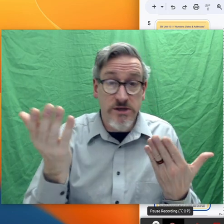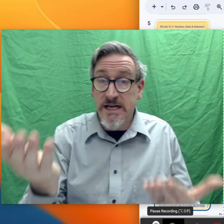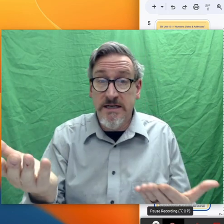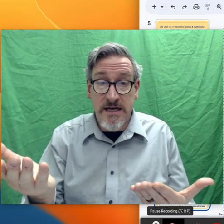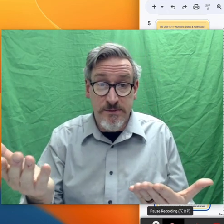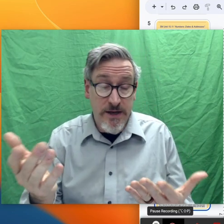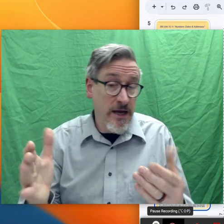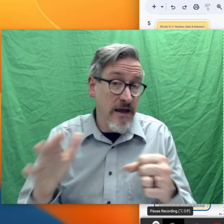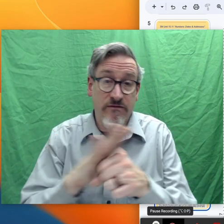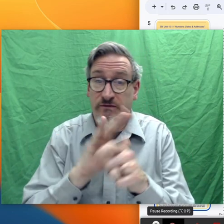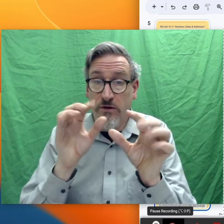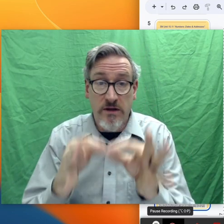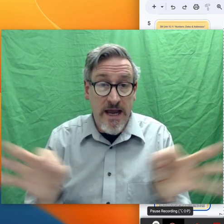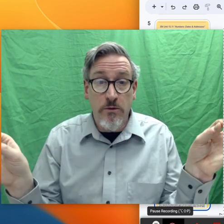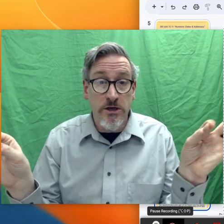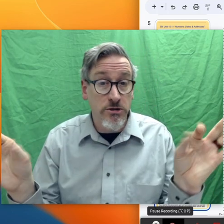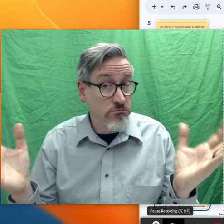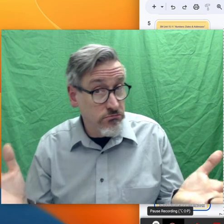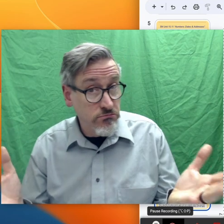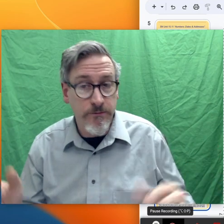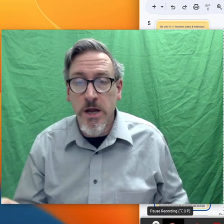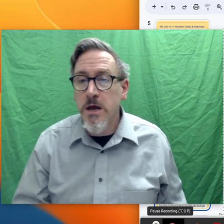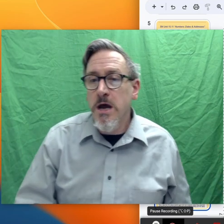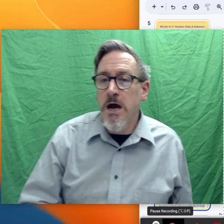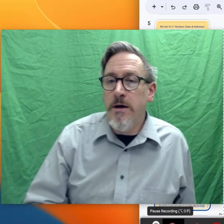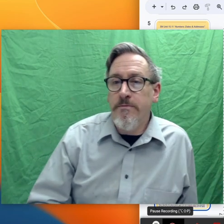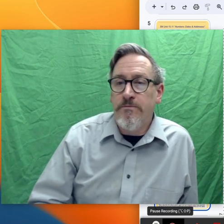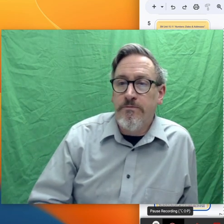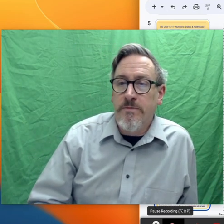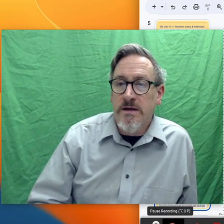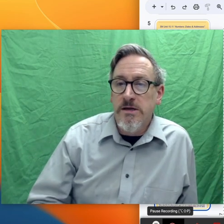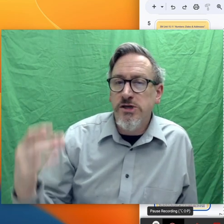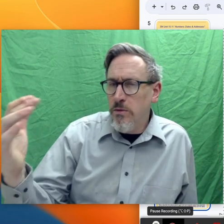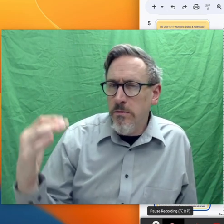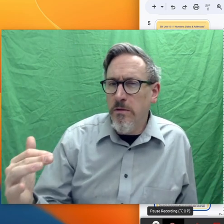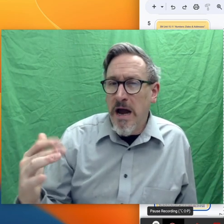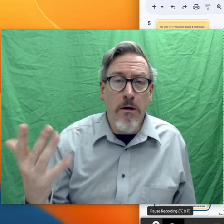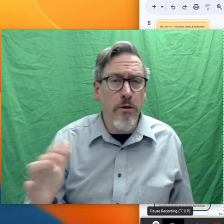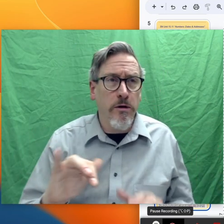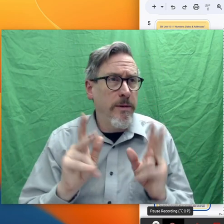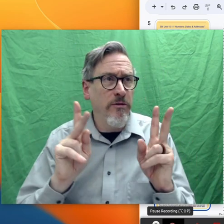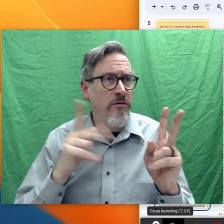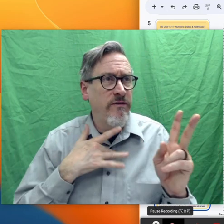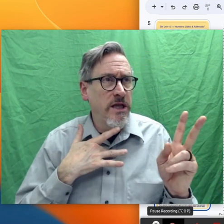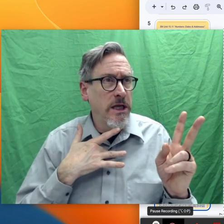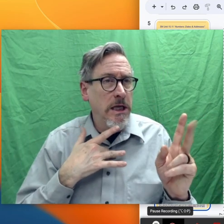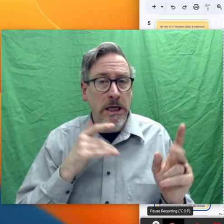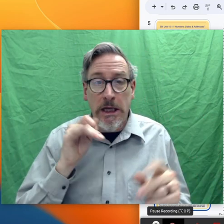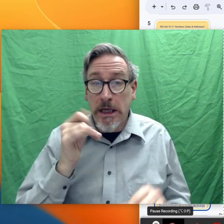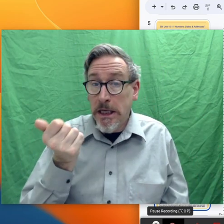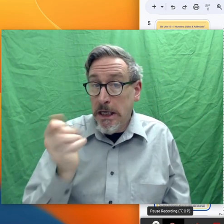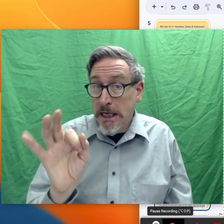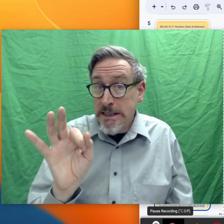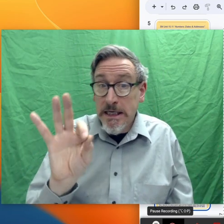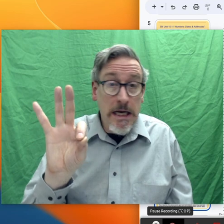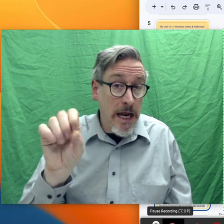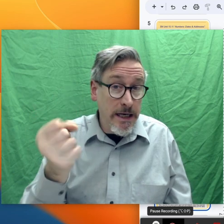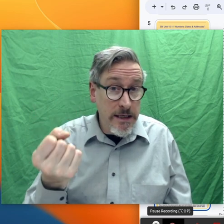was presented as being a full language? Um, so how were people feeling